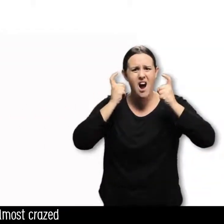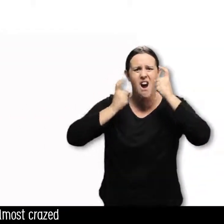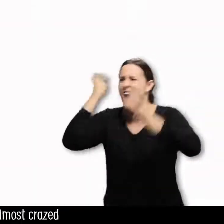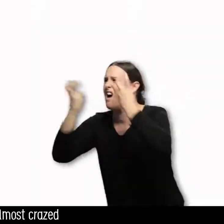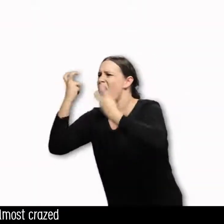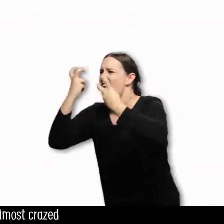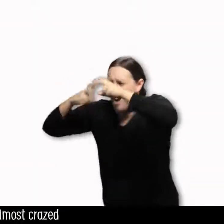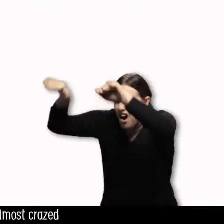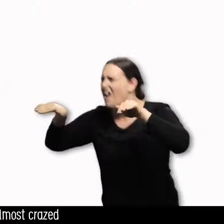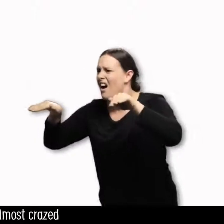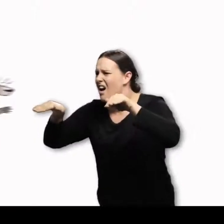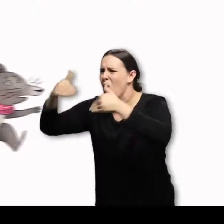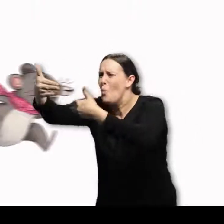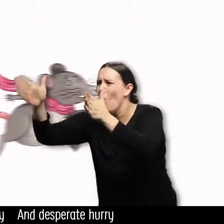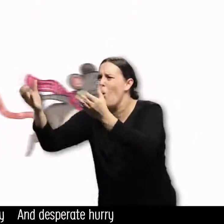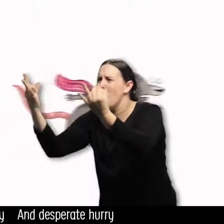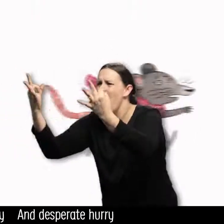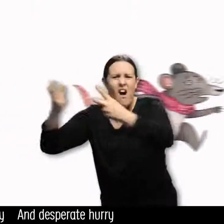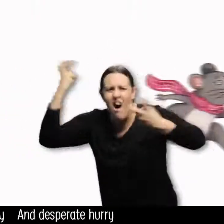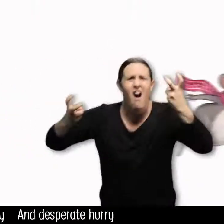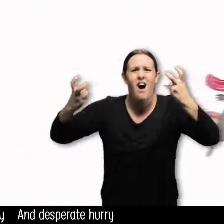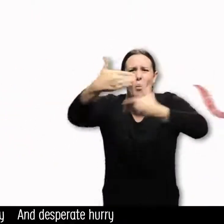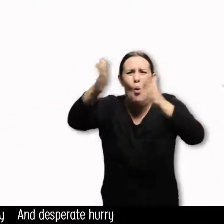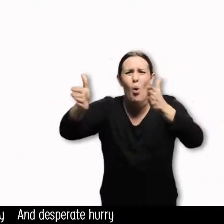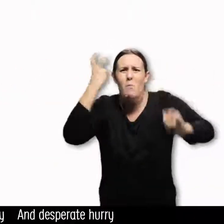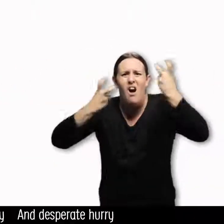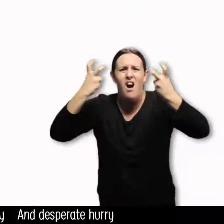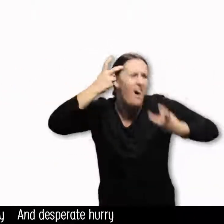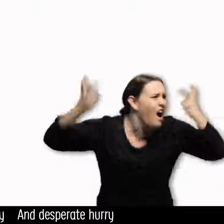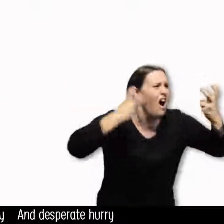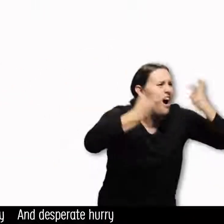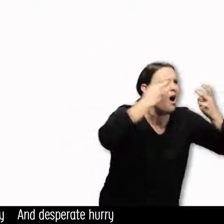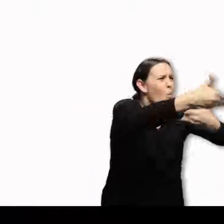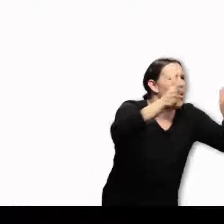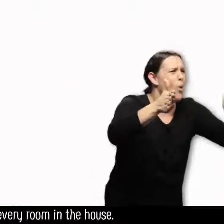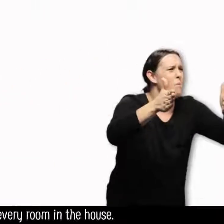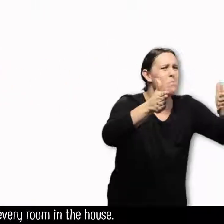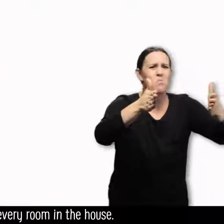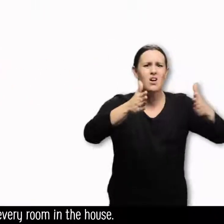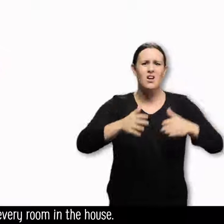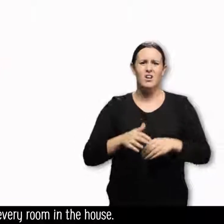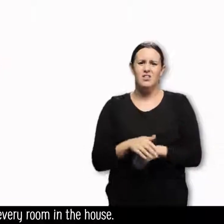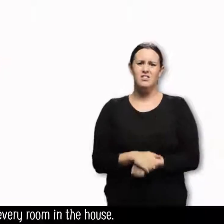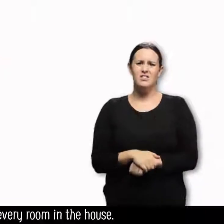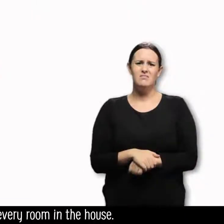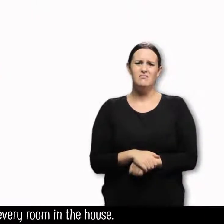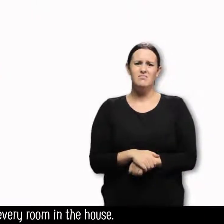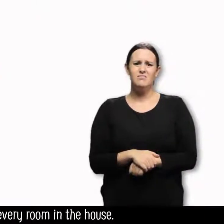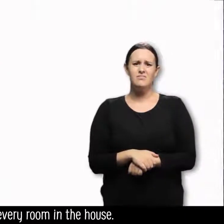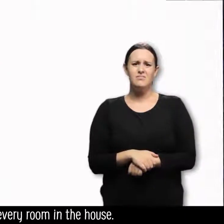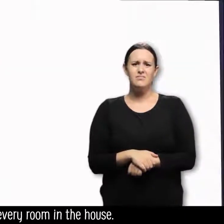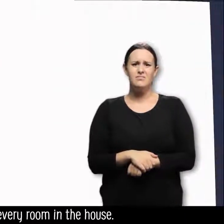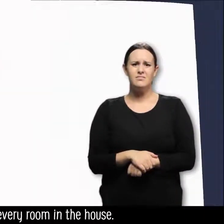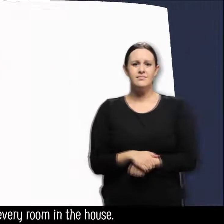almost crazed with frantic worry and desperate hurry as she searched every